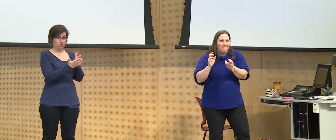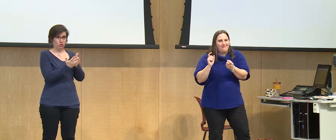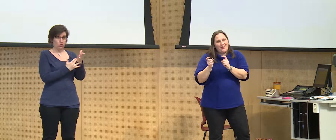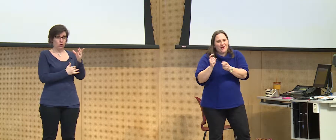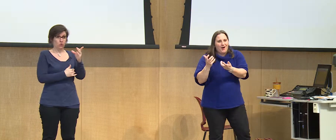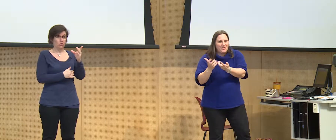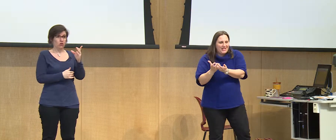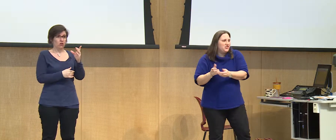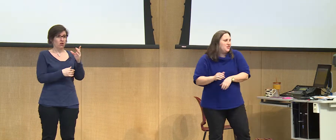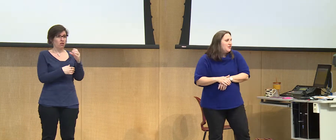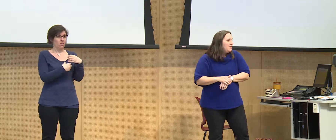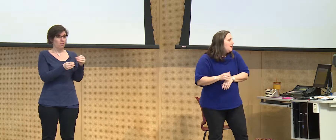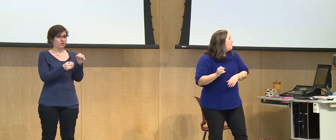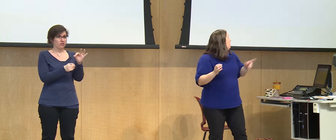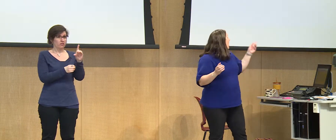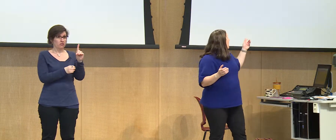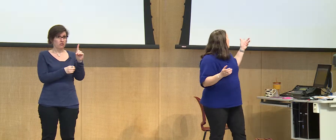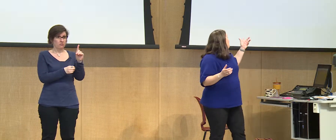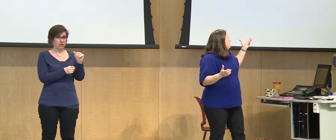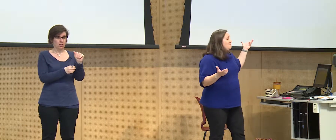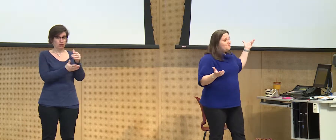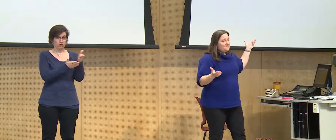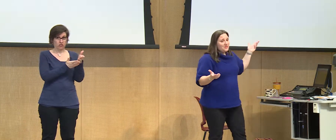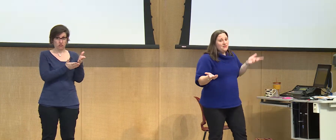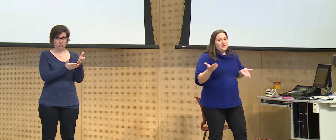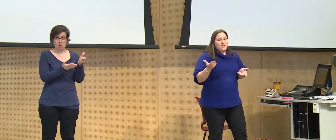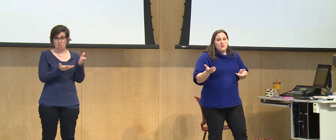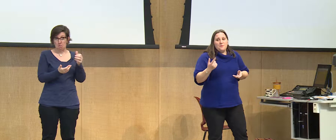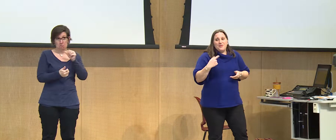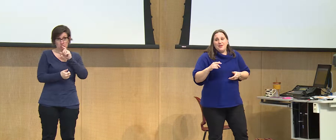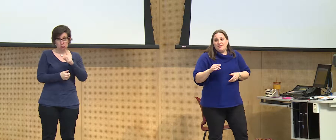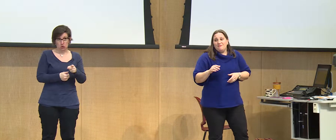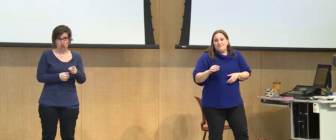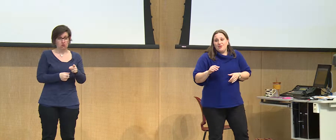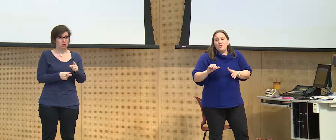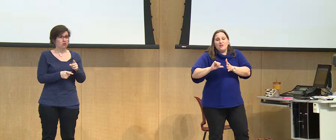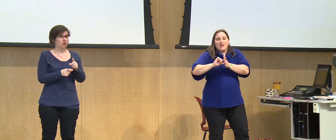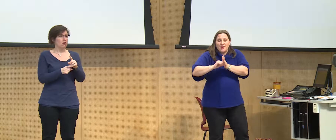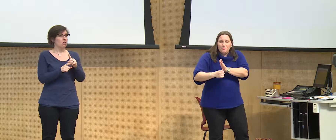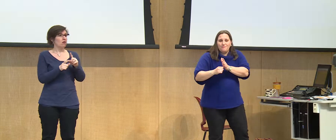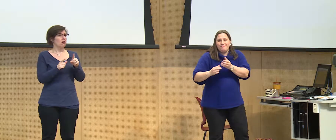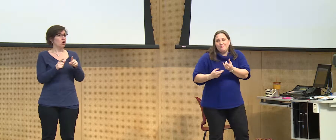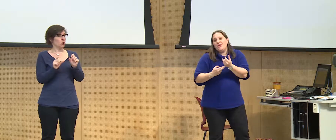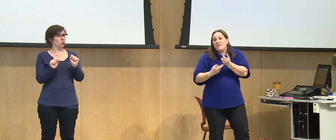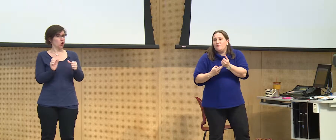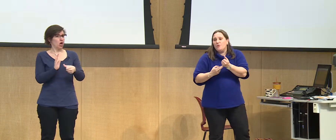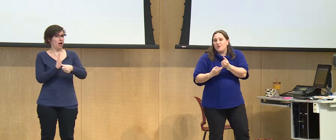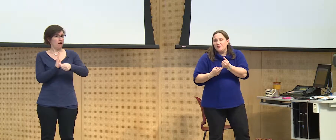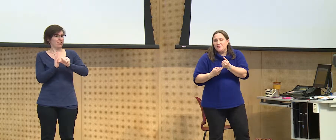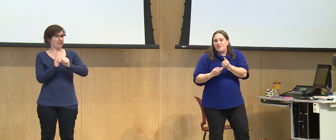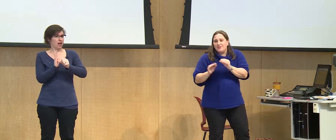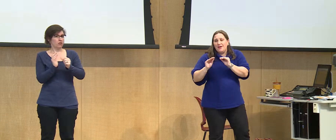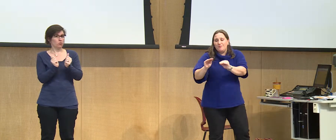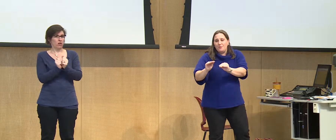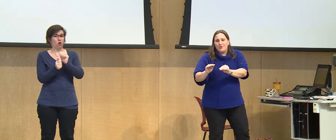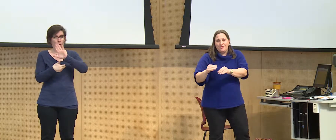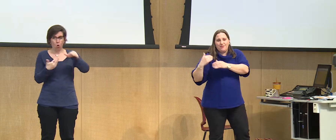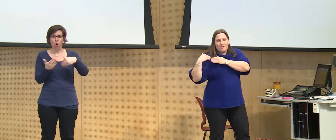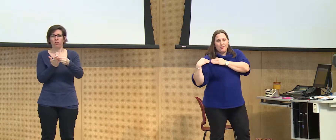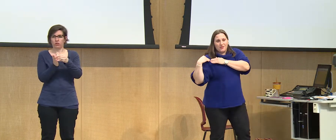an accommodation. But then you can kind of reinforce and put the